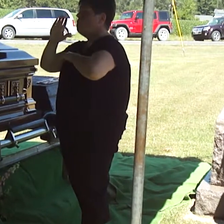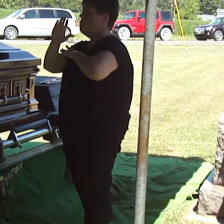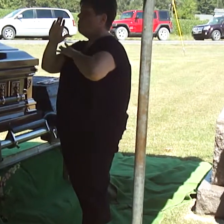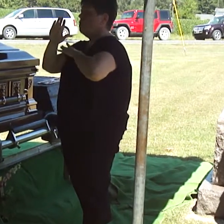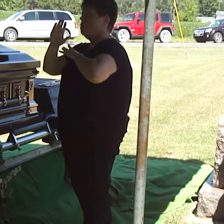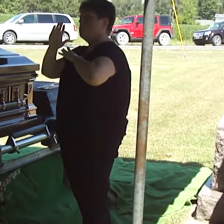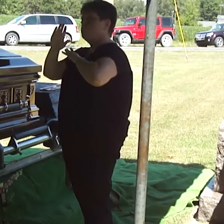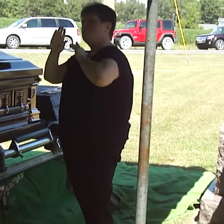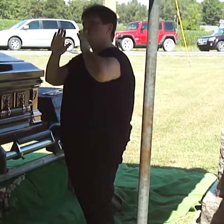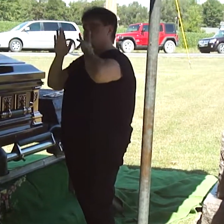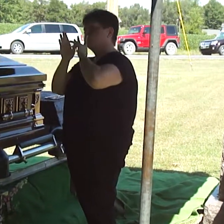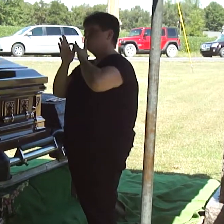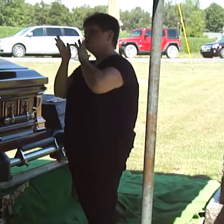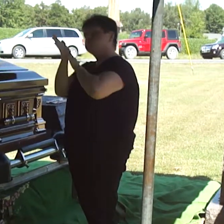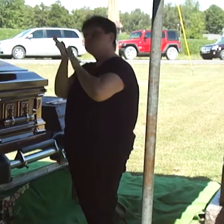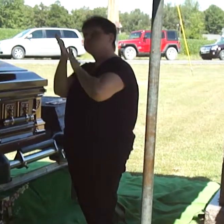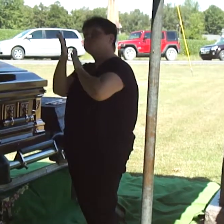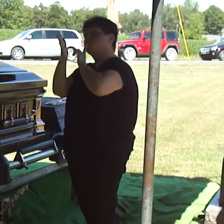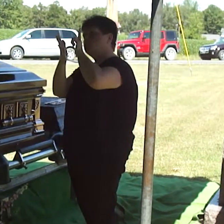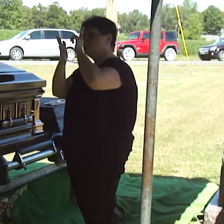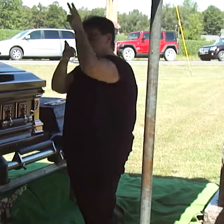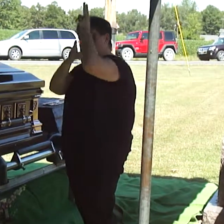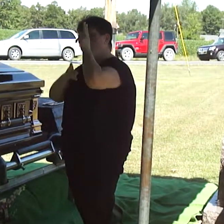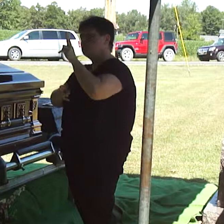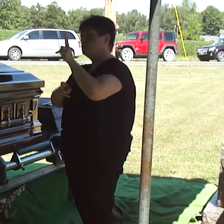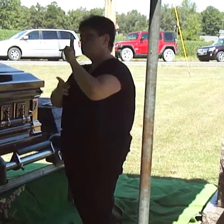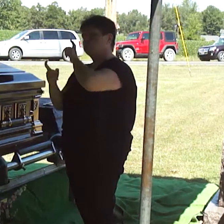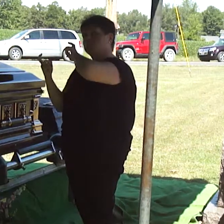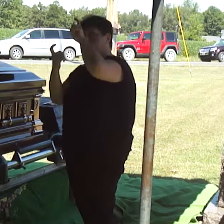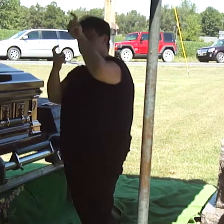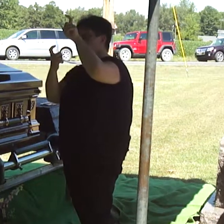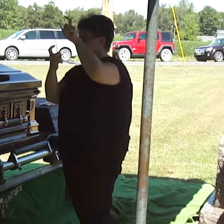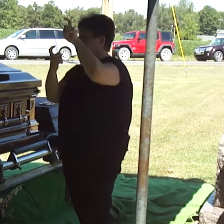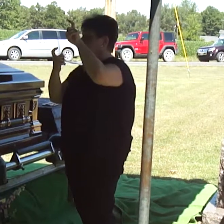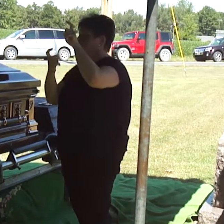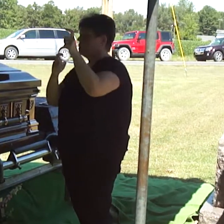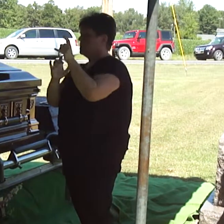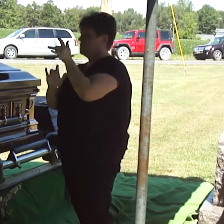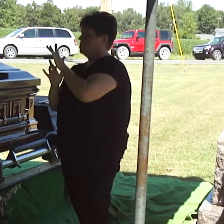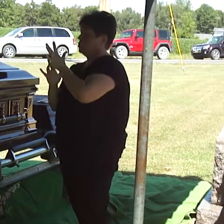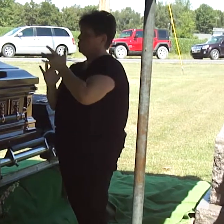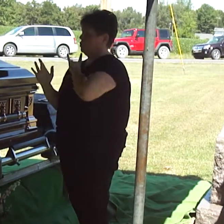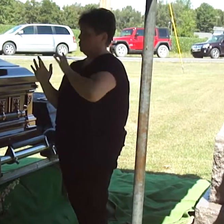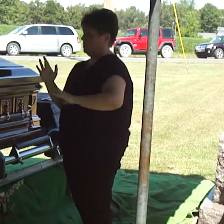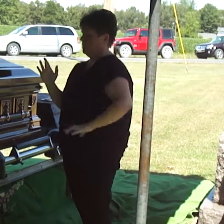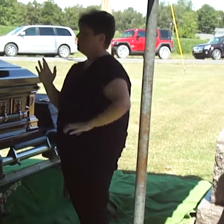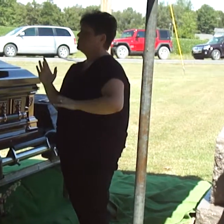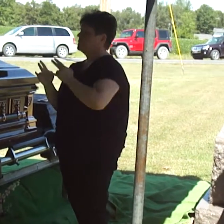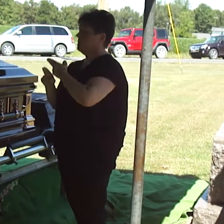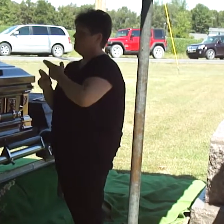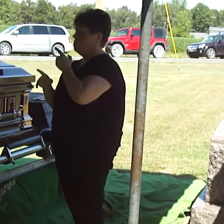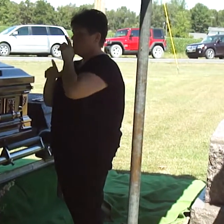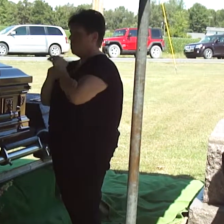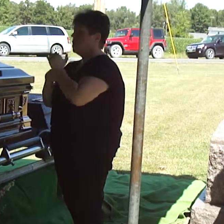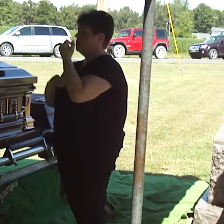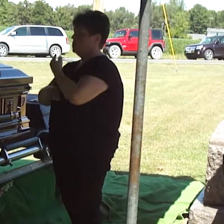we'll give you all the praise and all the honor. And it's in Jesus' precious name we pray this